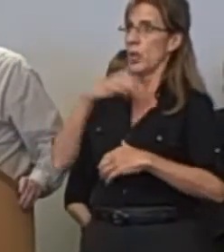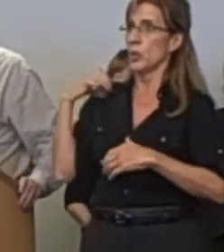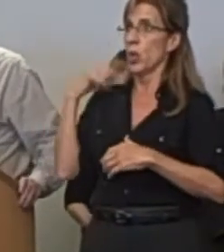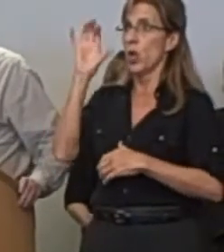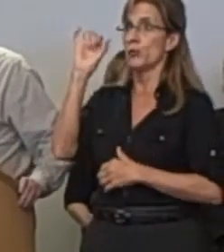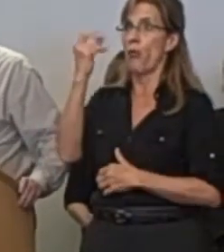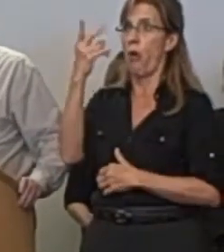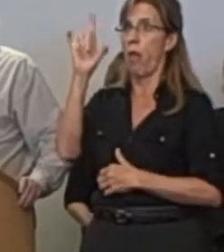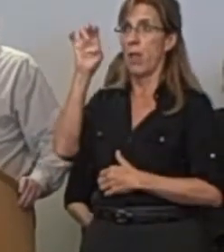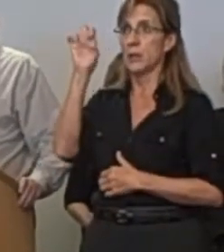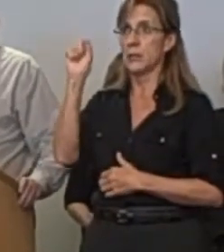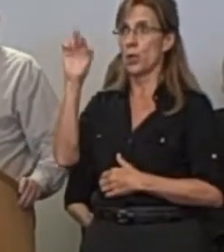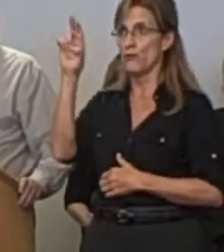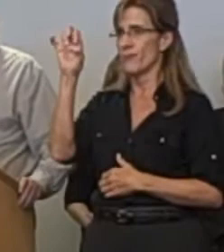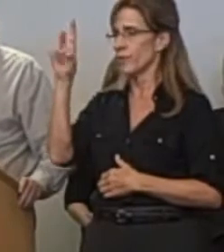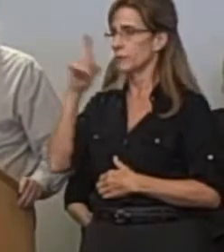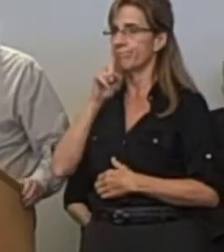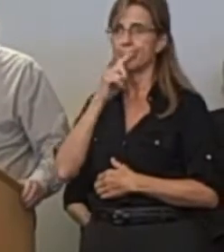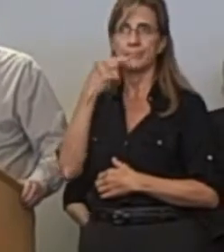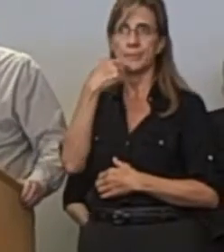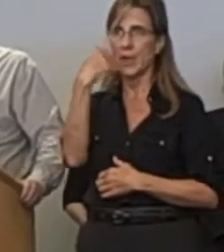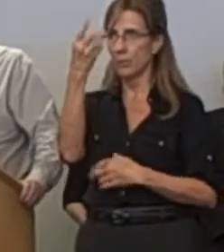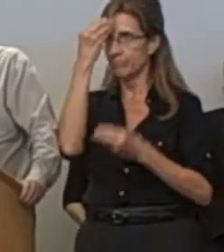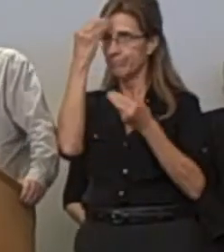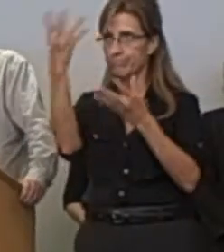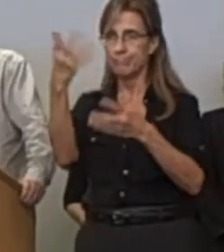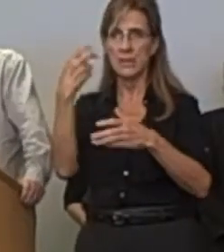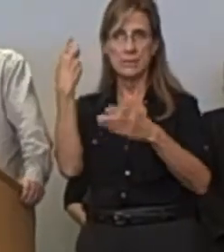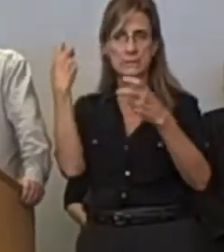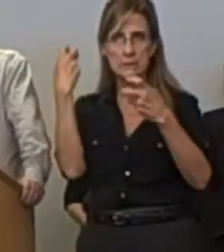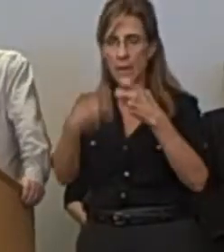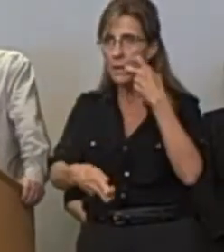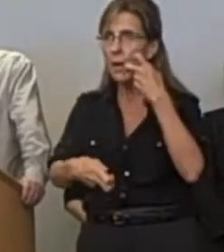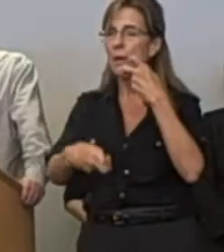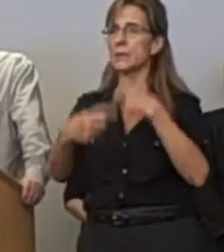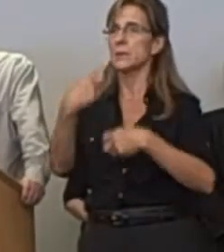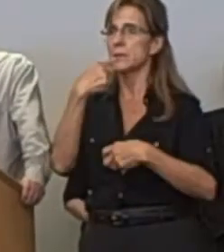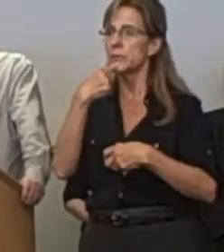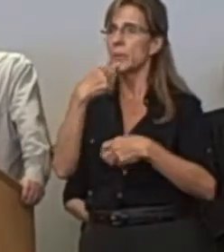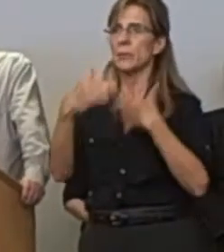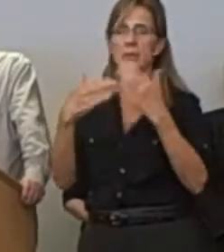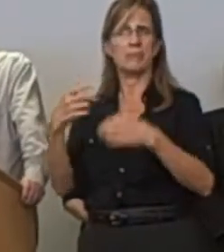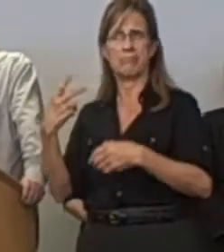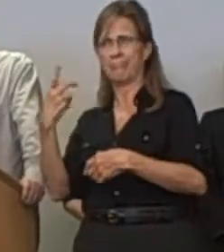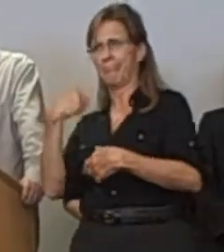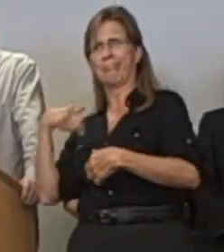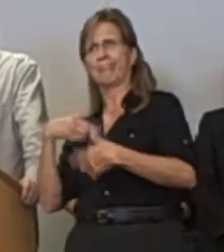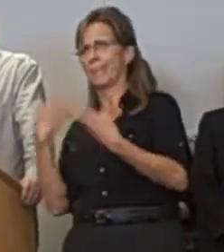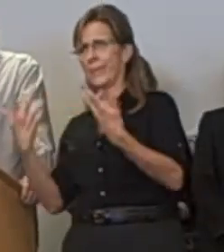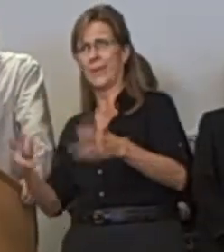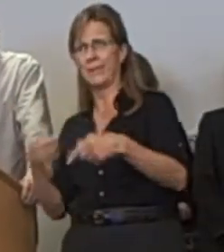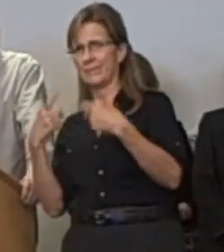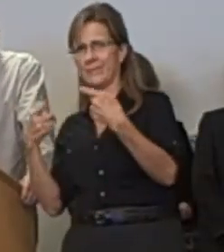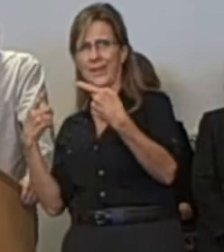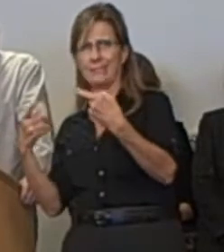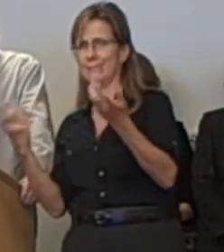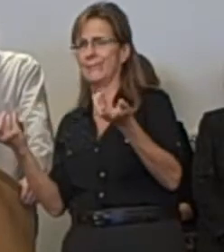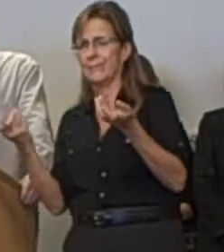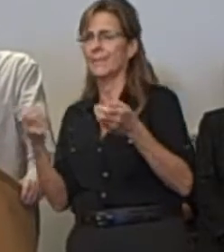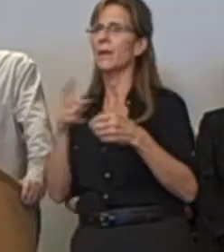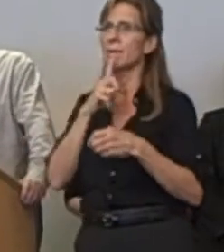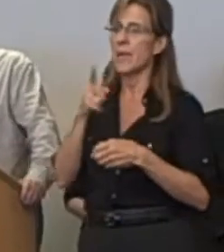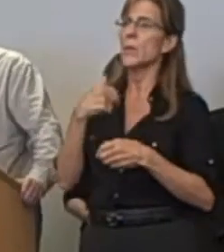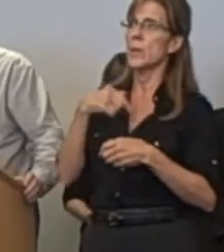a difficult and disappointing process. We didn't want this fight. In fact, we